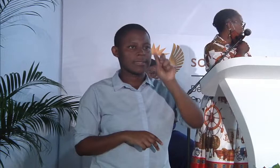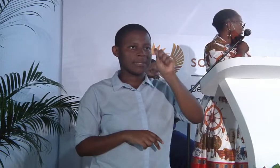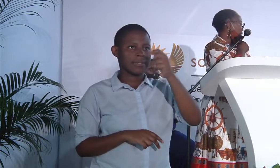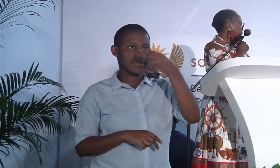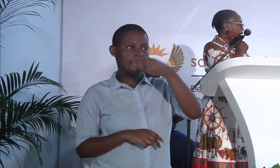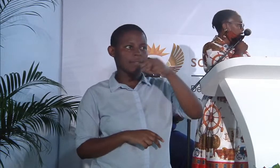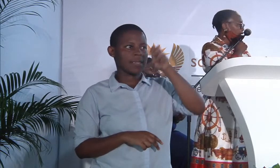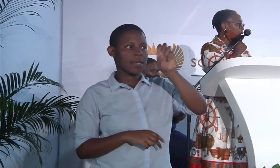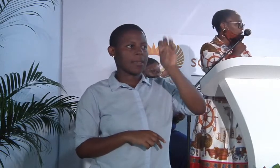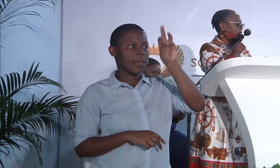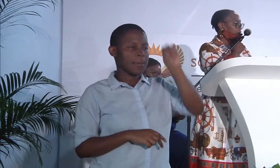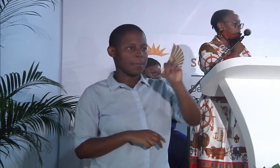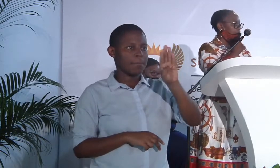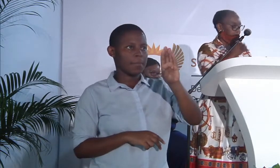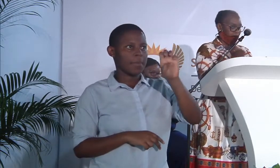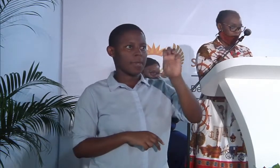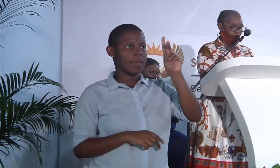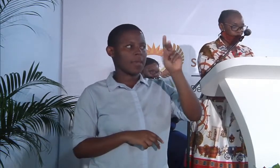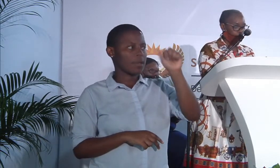if they're here.